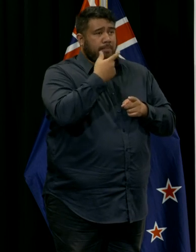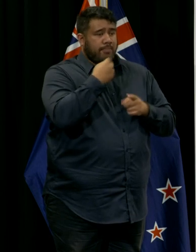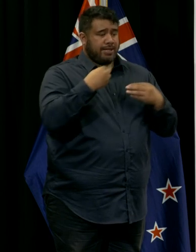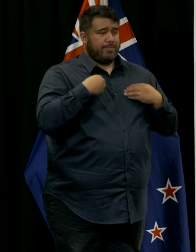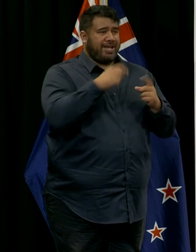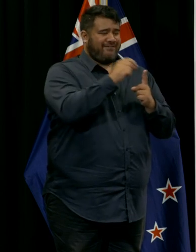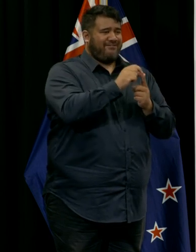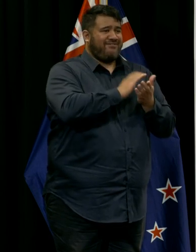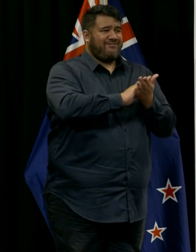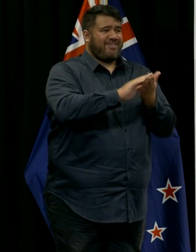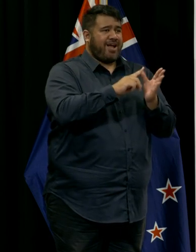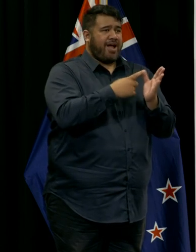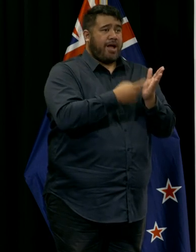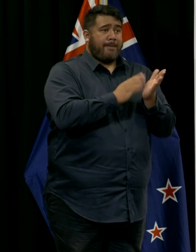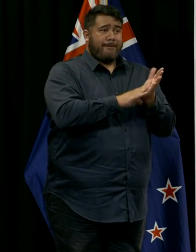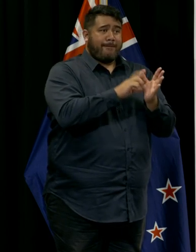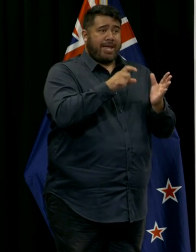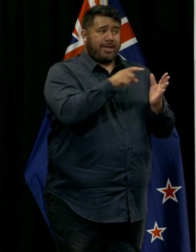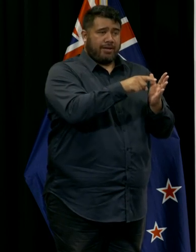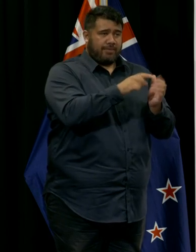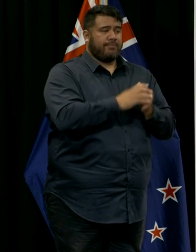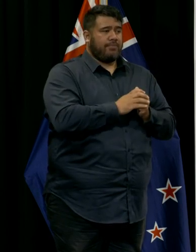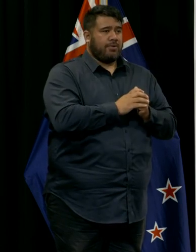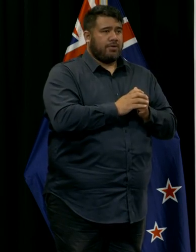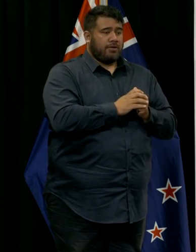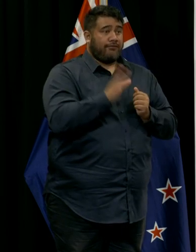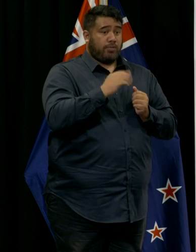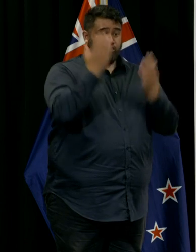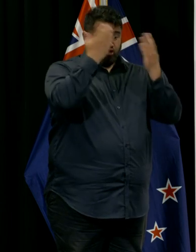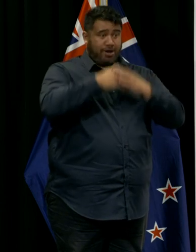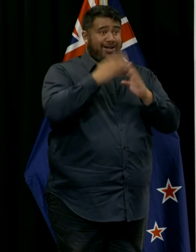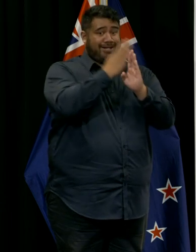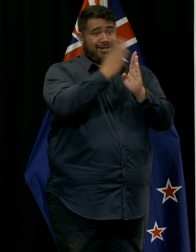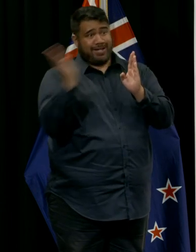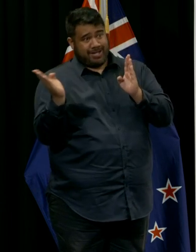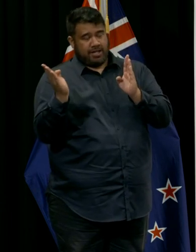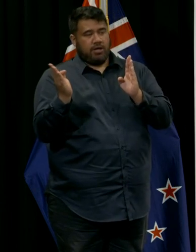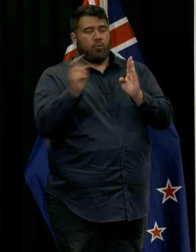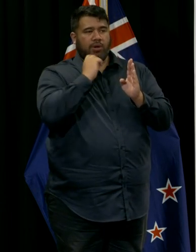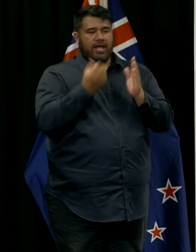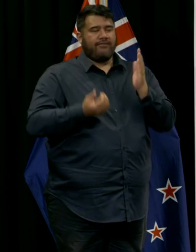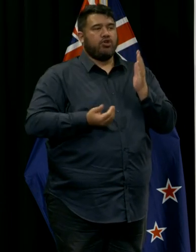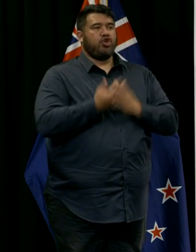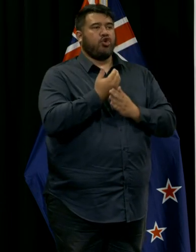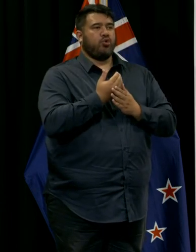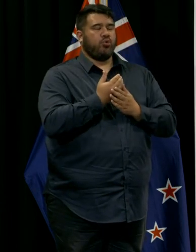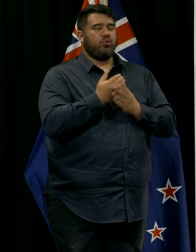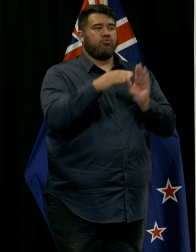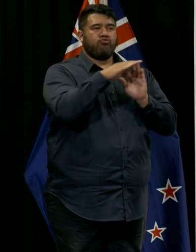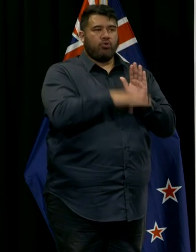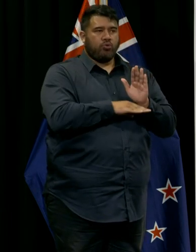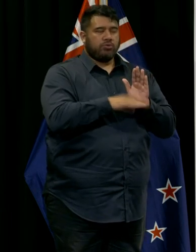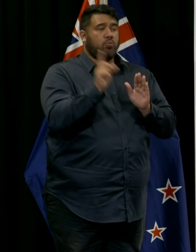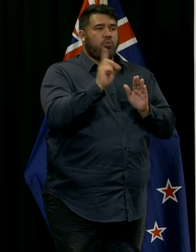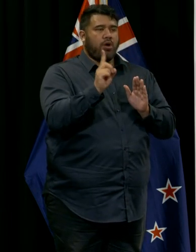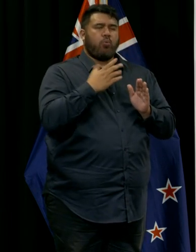schedule effective from 11:59 p.m. this evening. And this relates to ensuring that all people